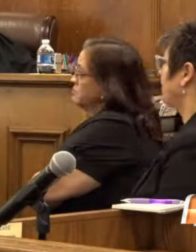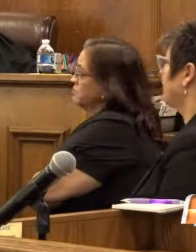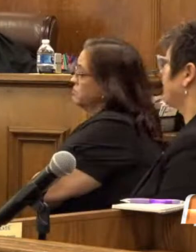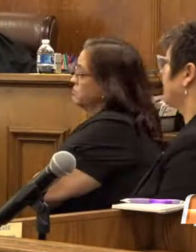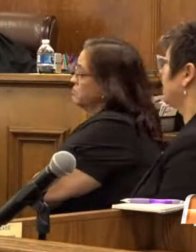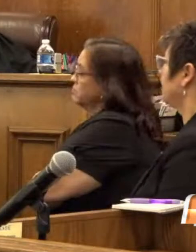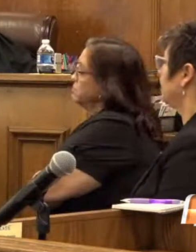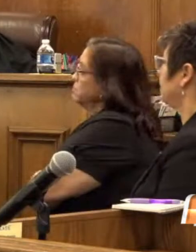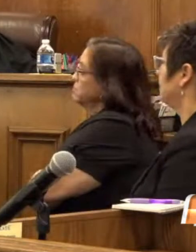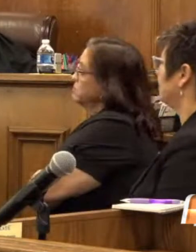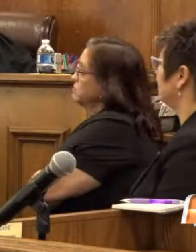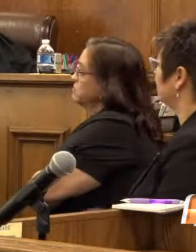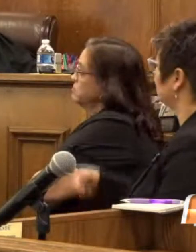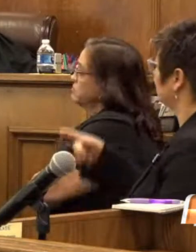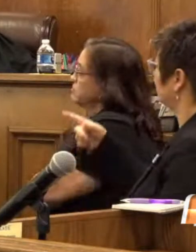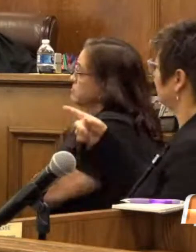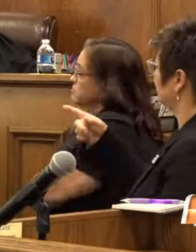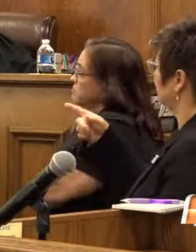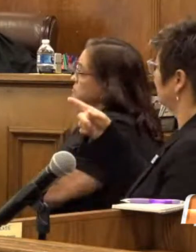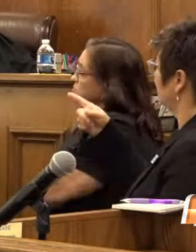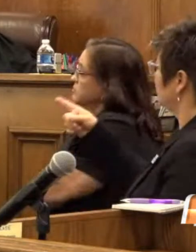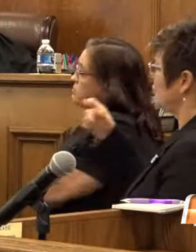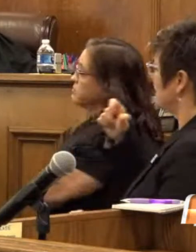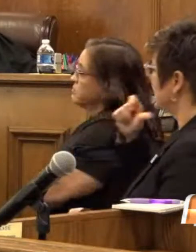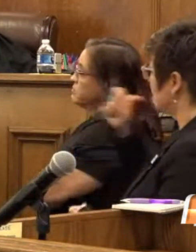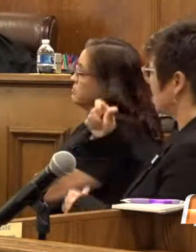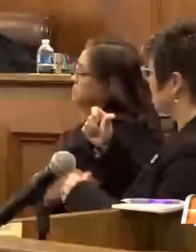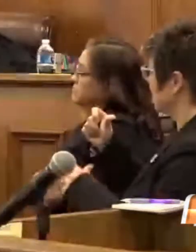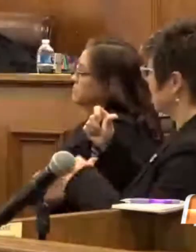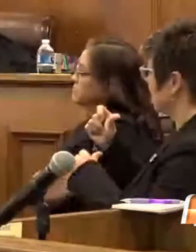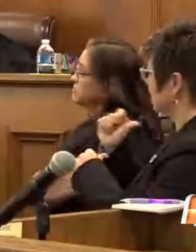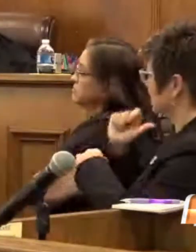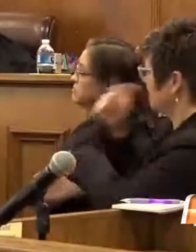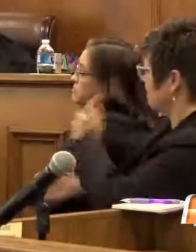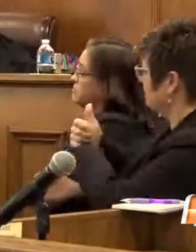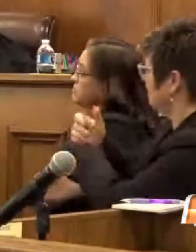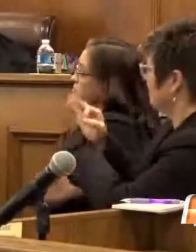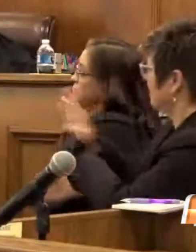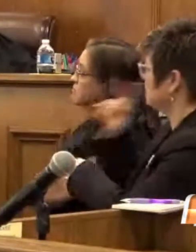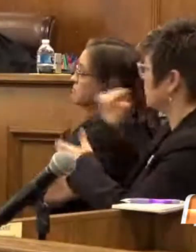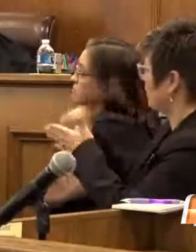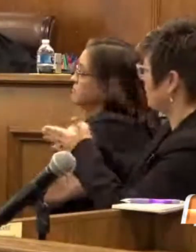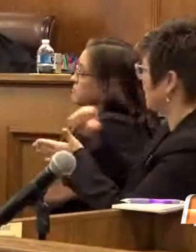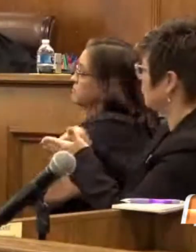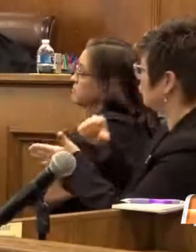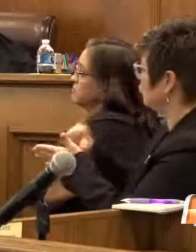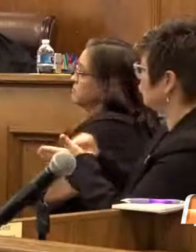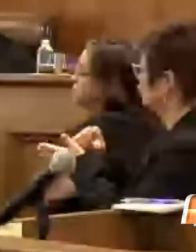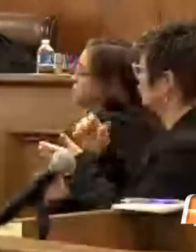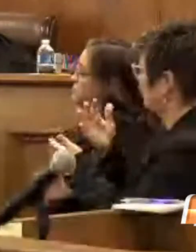You didn't start the Facebook page, Free Deaf Innocent Man?